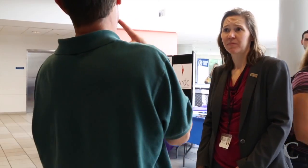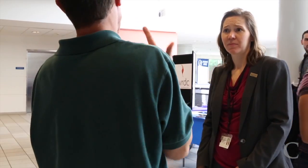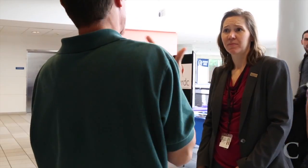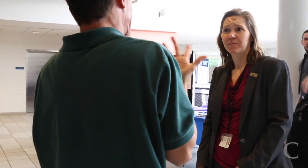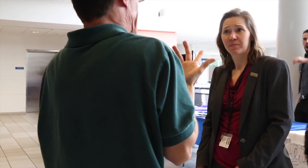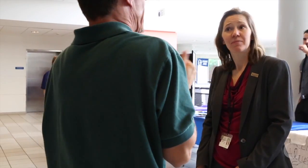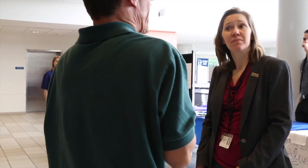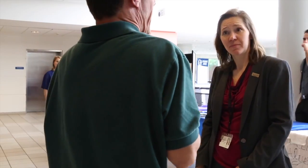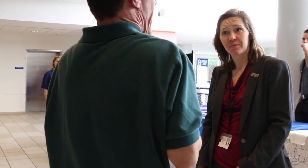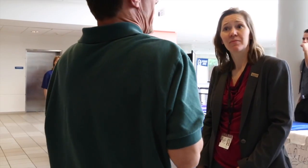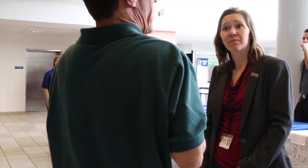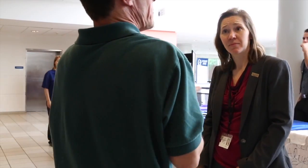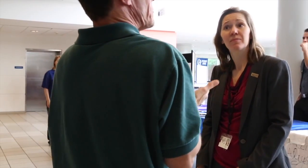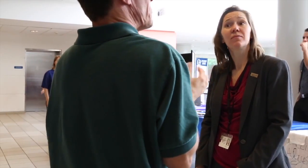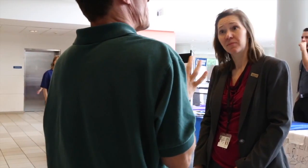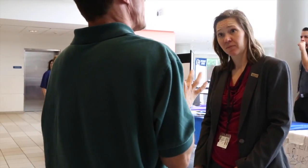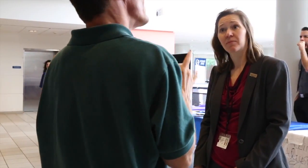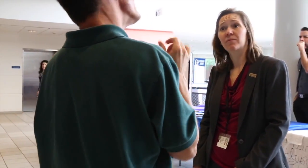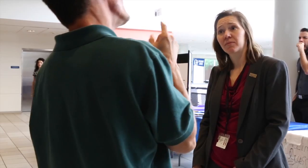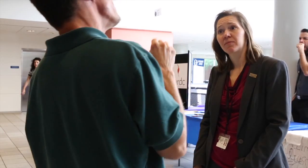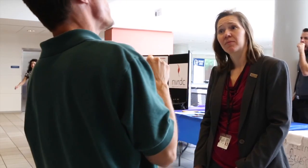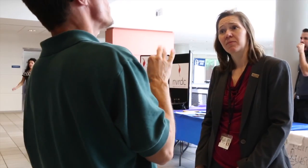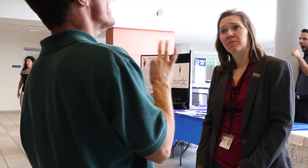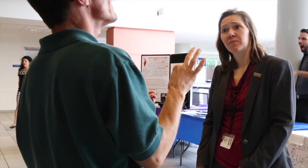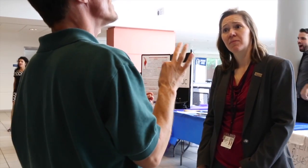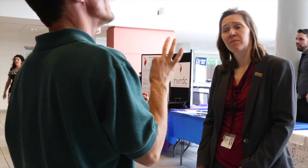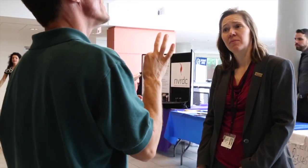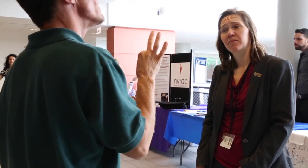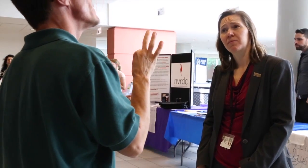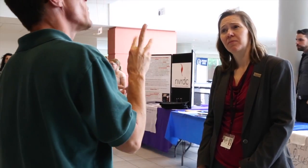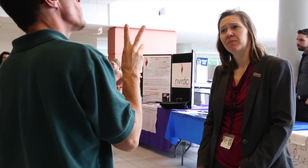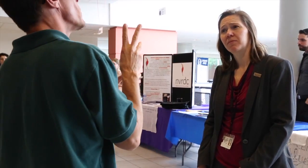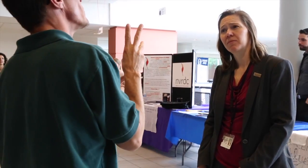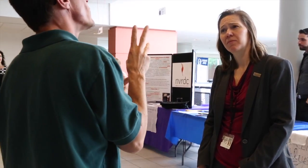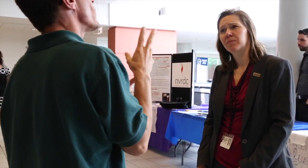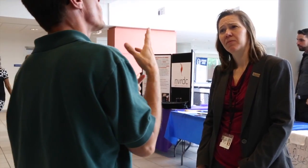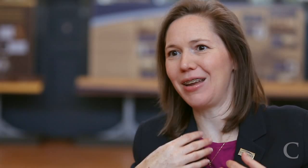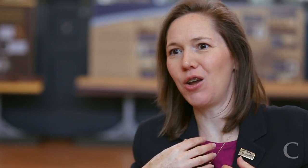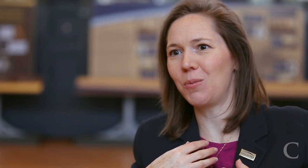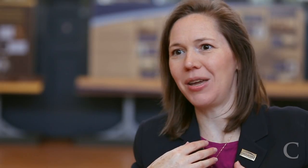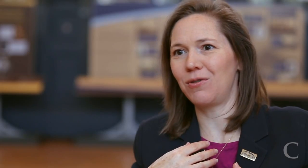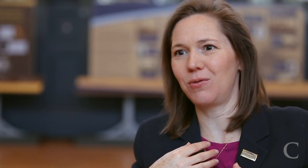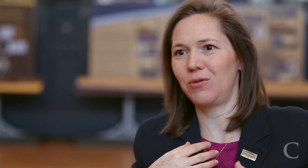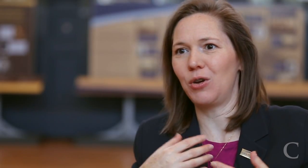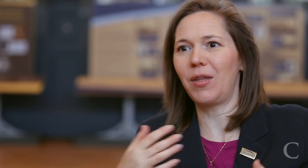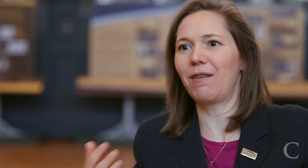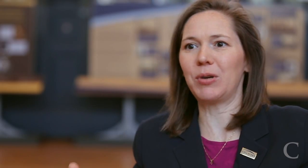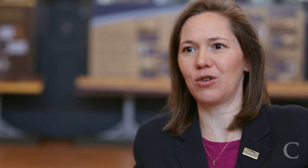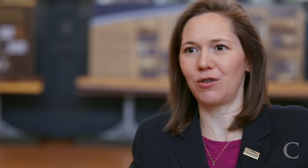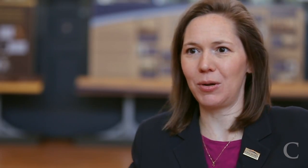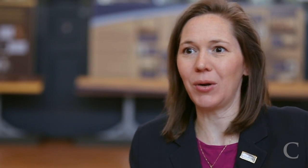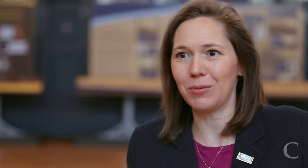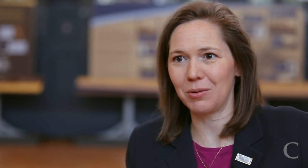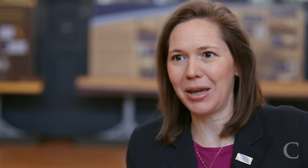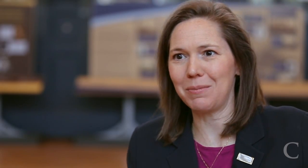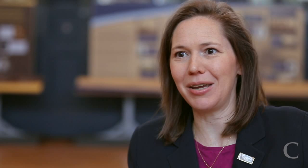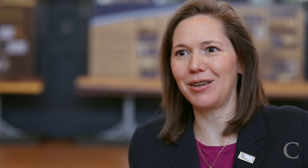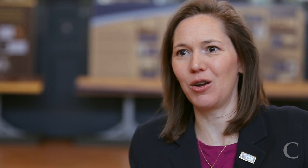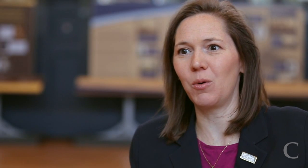is personal for Gannon, is the daughter of two Gallaudet graduates. People know me personally and they know me, you know, they have pictures of me when I was a baby, you know,